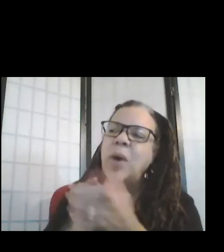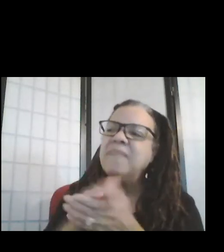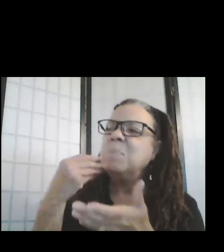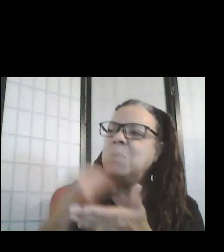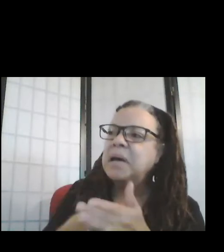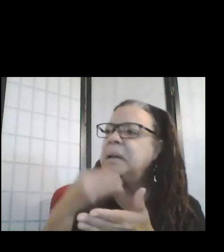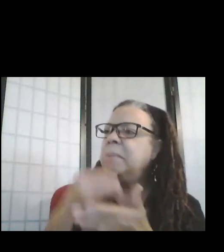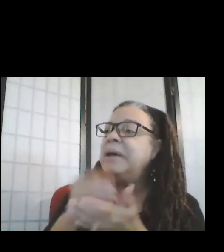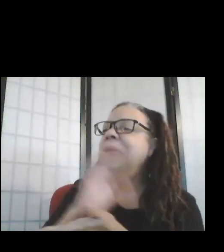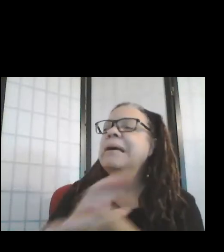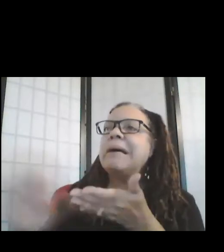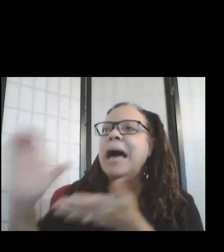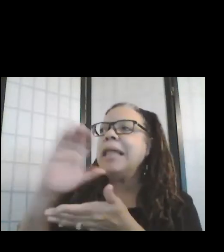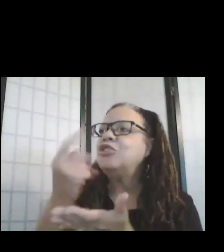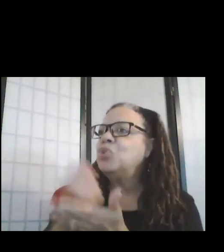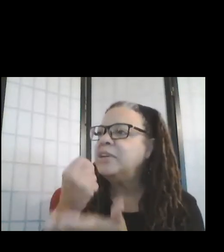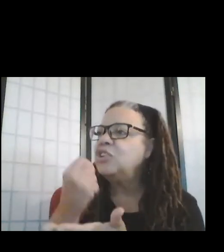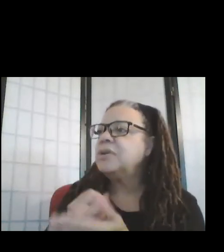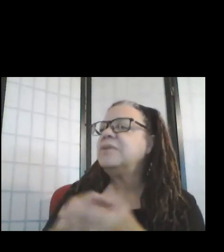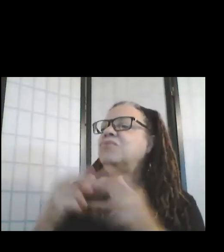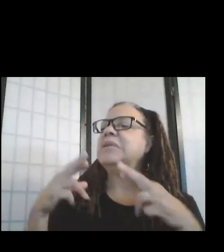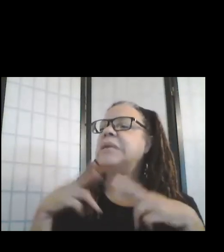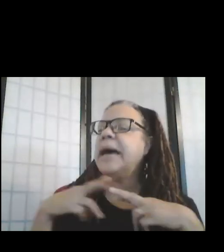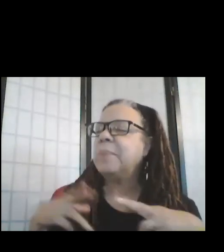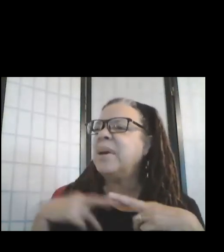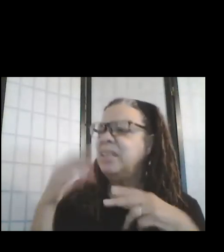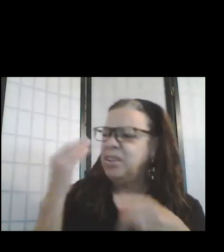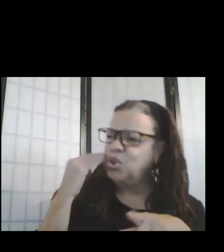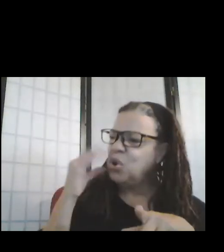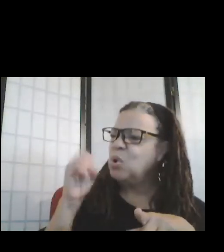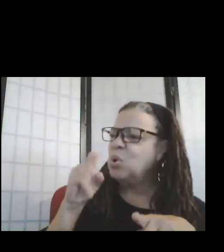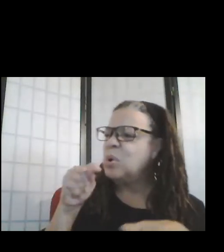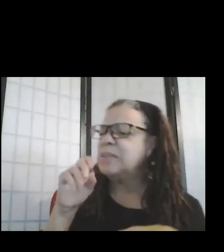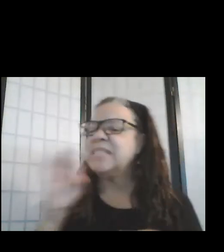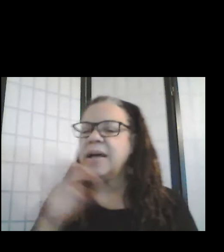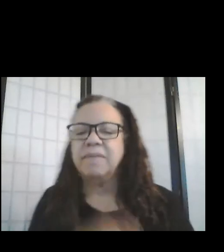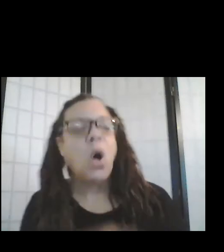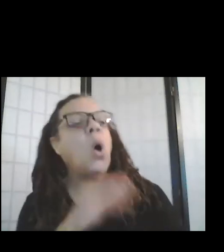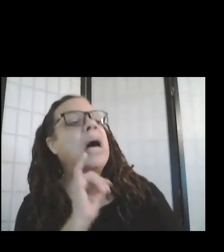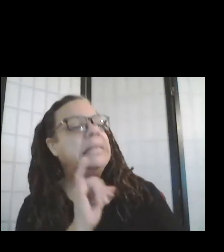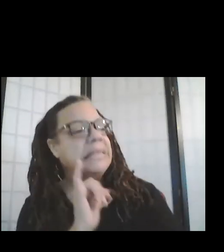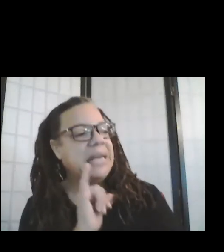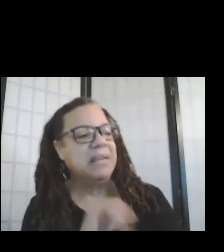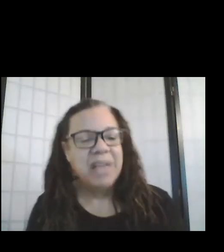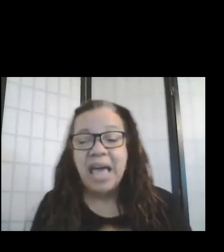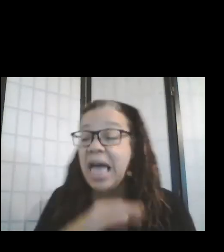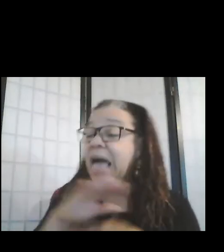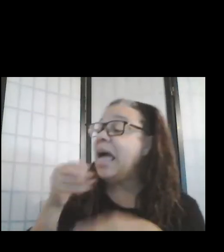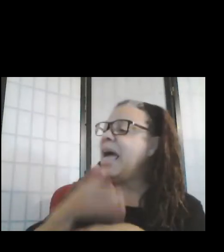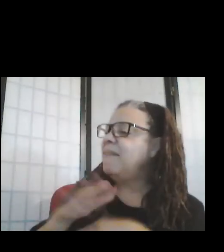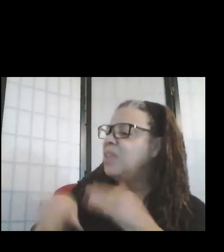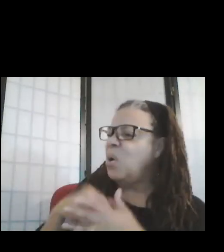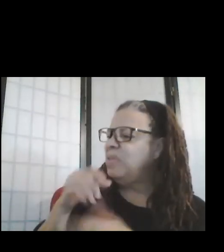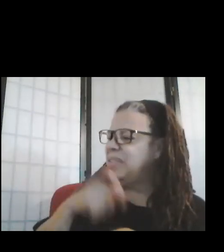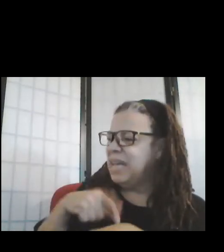"College tuition bills coming, retirement, stuff." "I see." I mean, after all this time, why can't